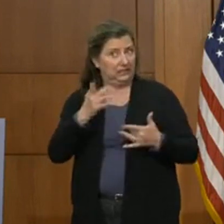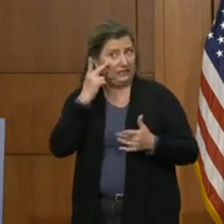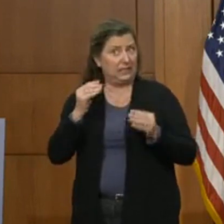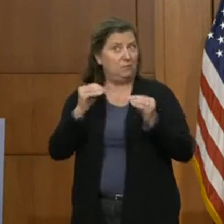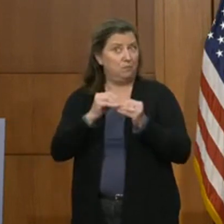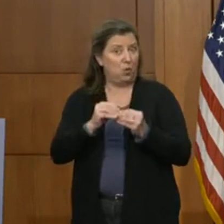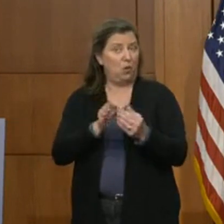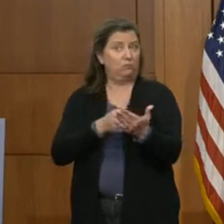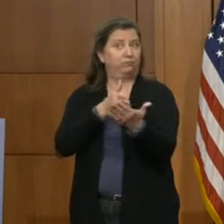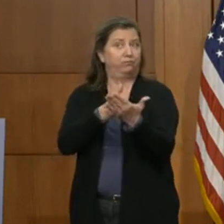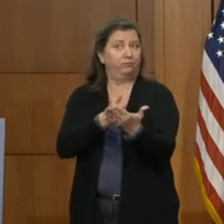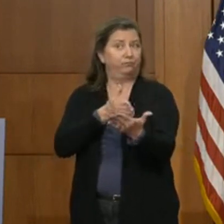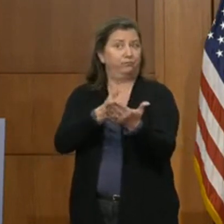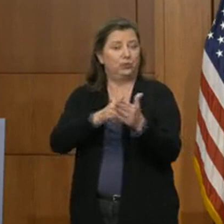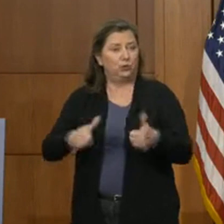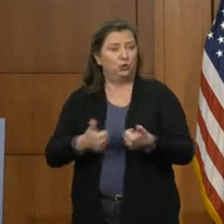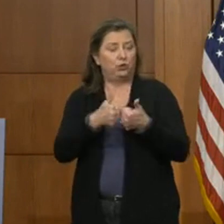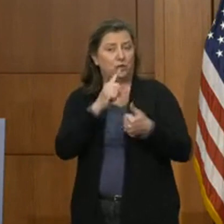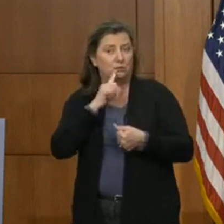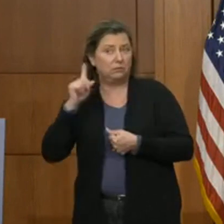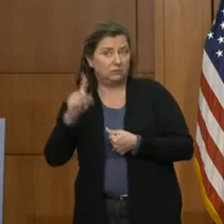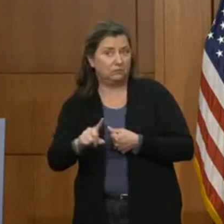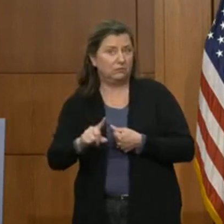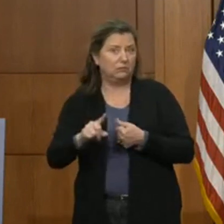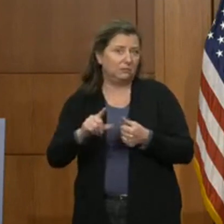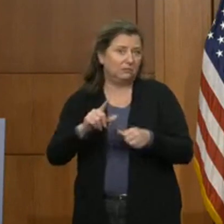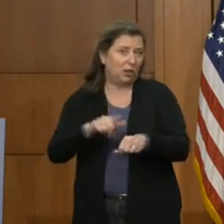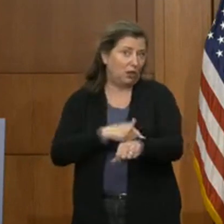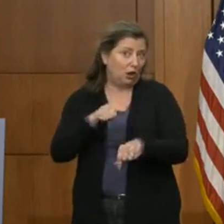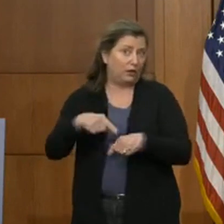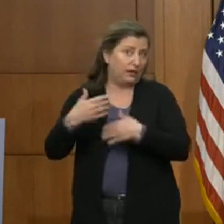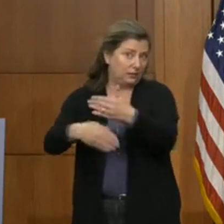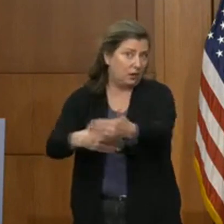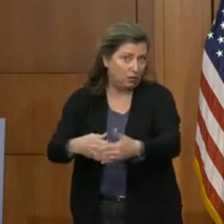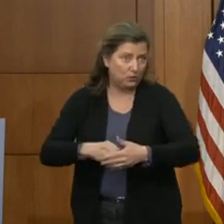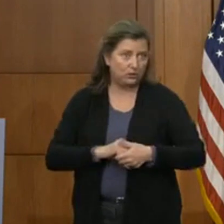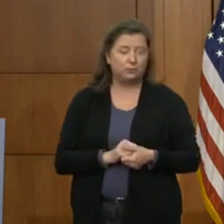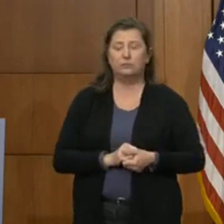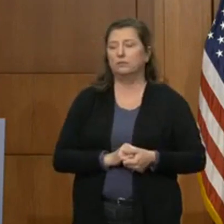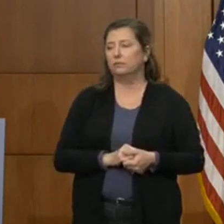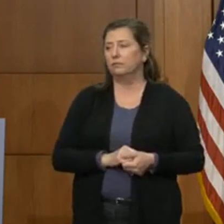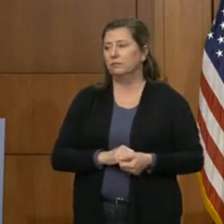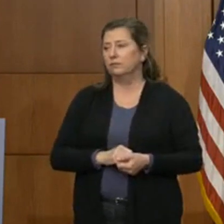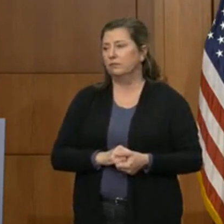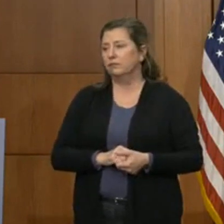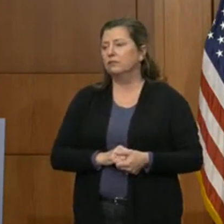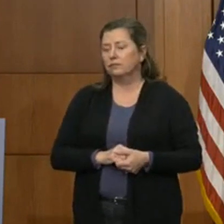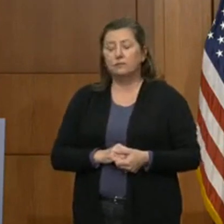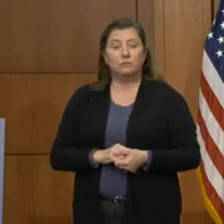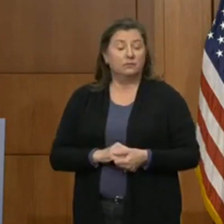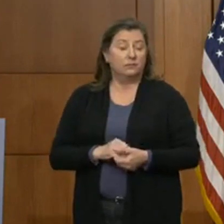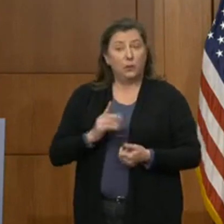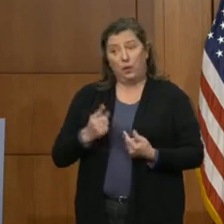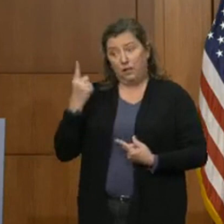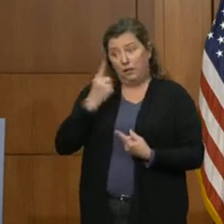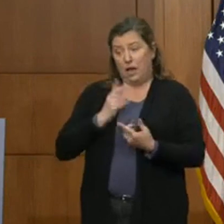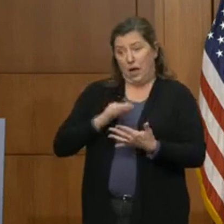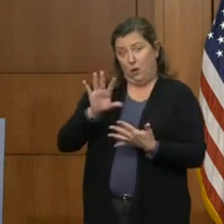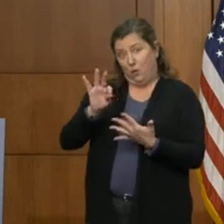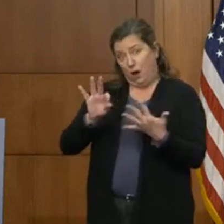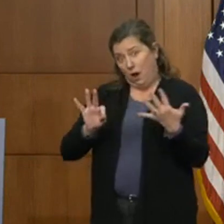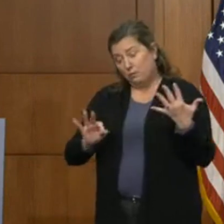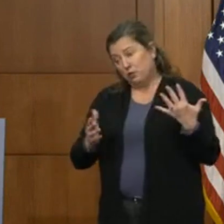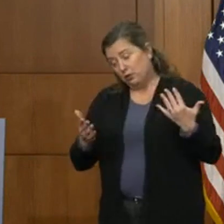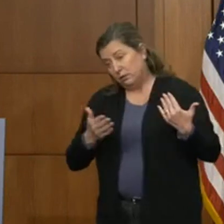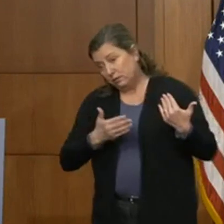lawsuits like this challenging your order the longer this goes on? Yes, well, we'll look at our options as we move forward,